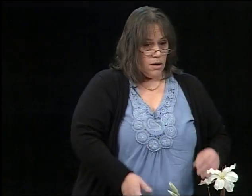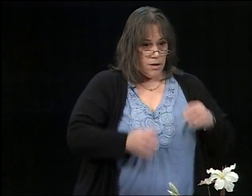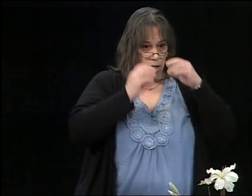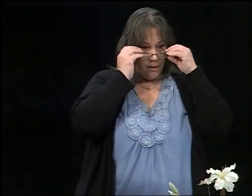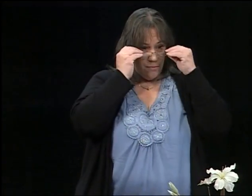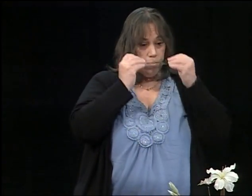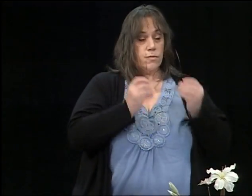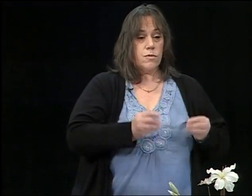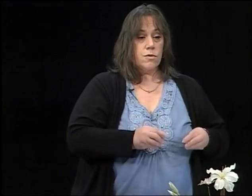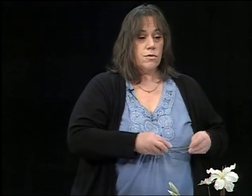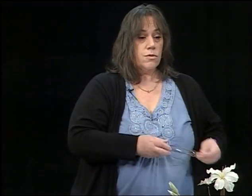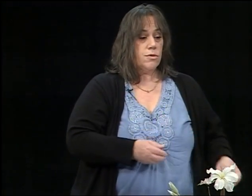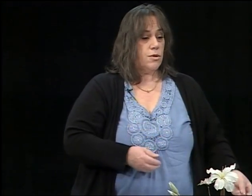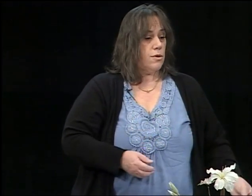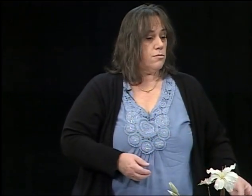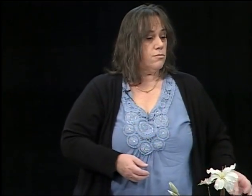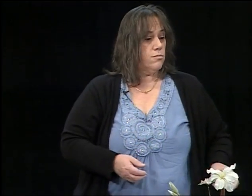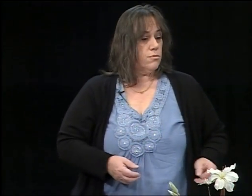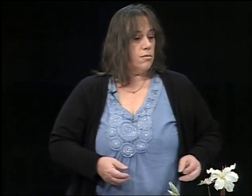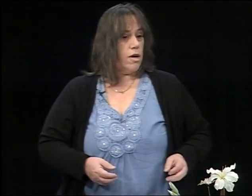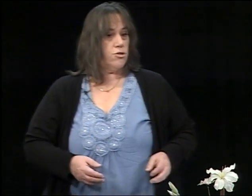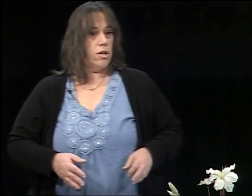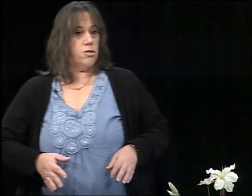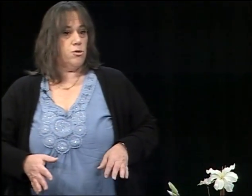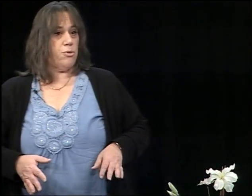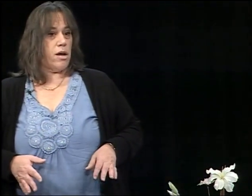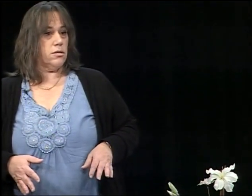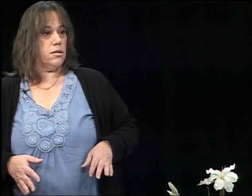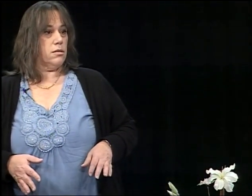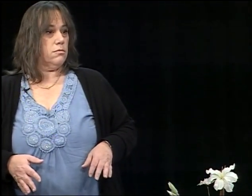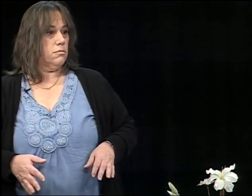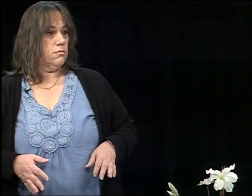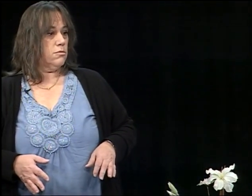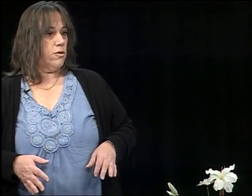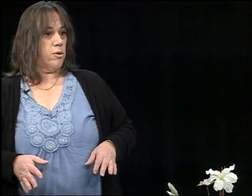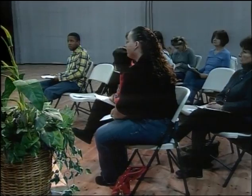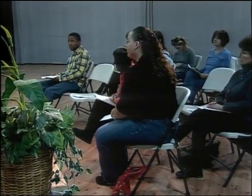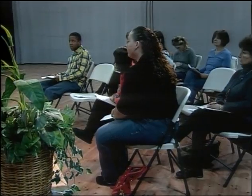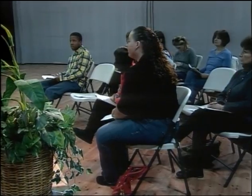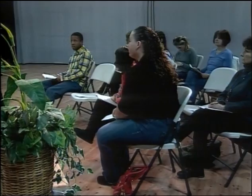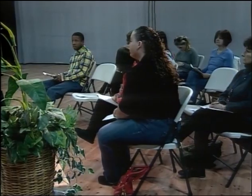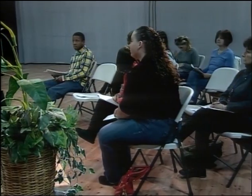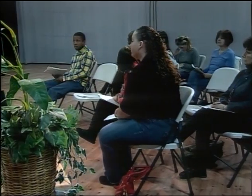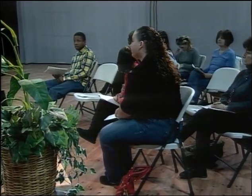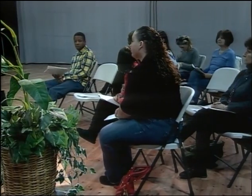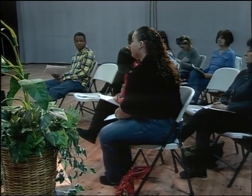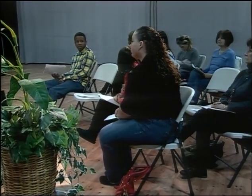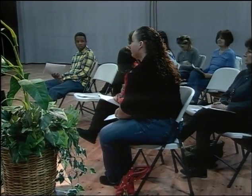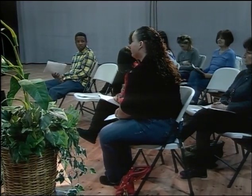Okay, so how'd you guys do practicing over the past month? Did you do